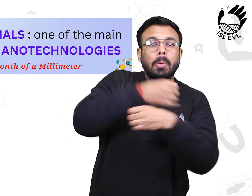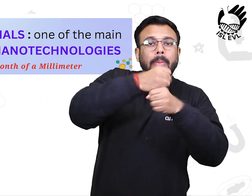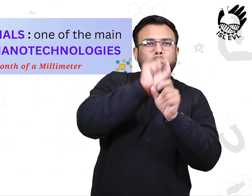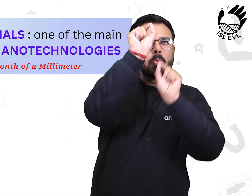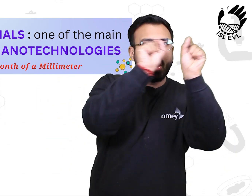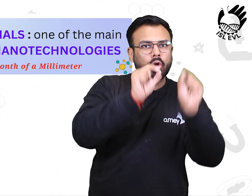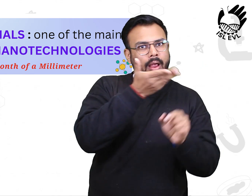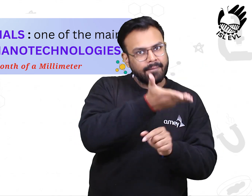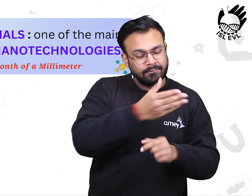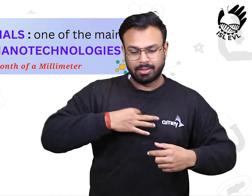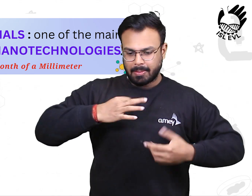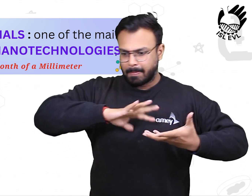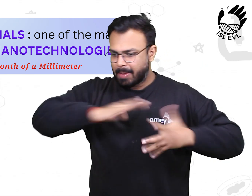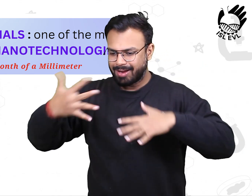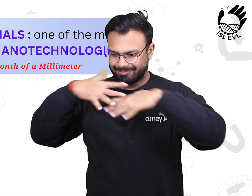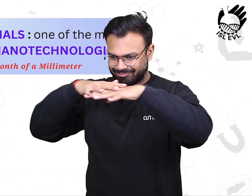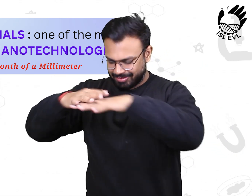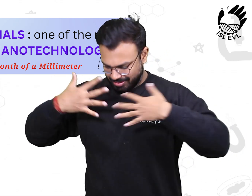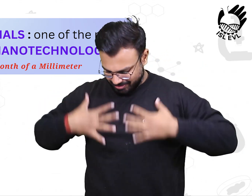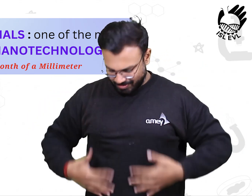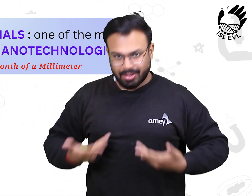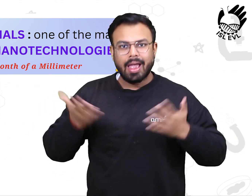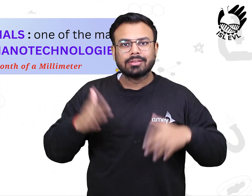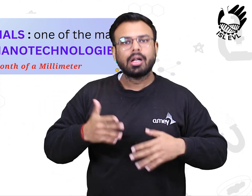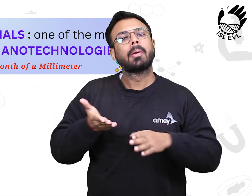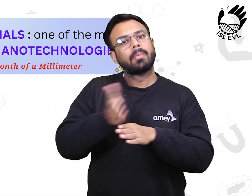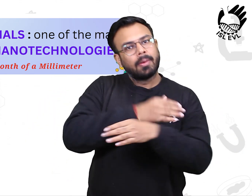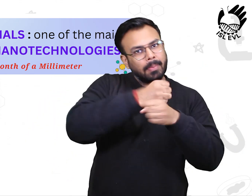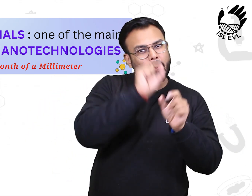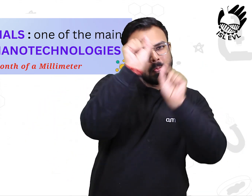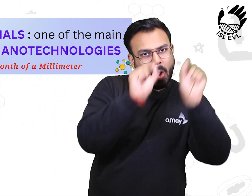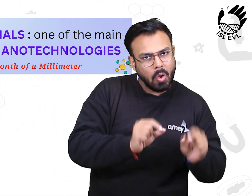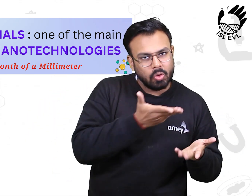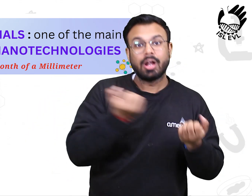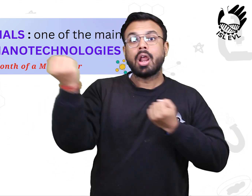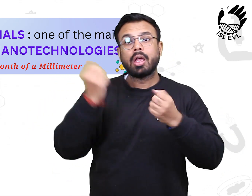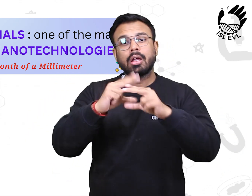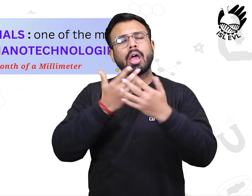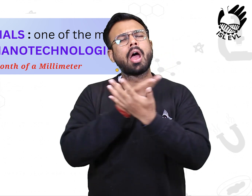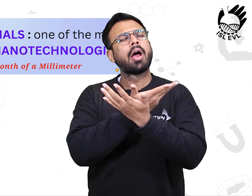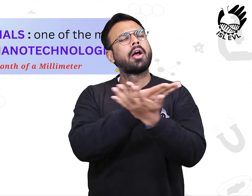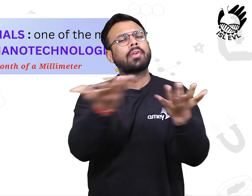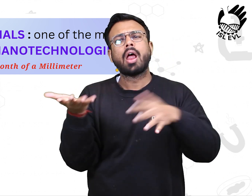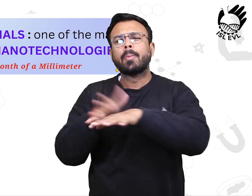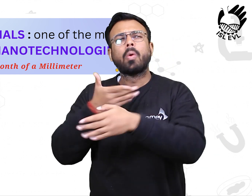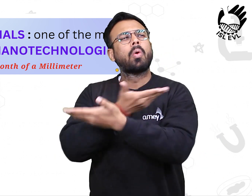specific structure at the nanoscale, whereas nanomaterials are usually considered to